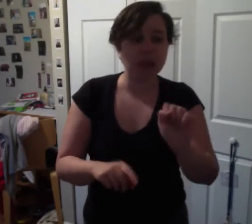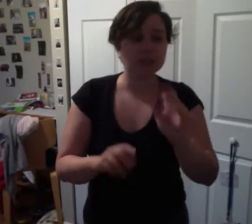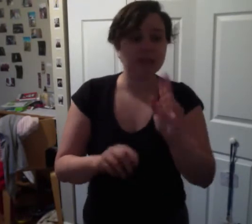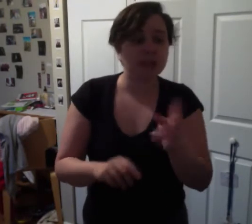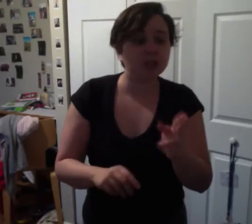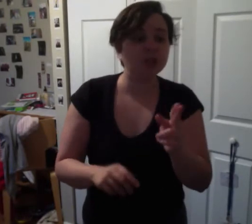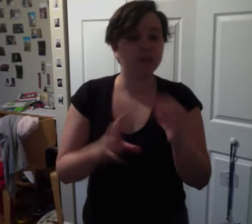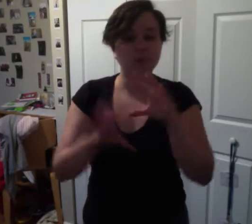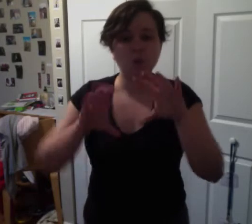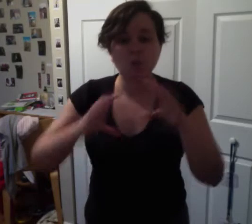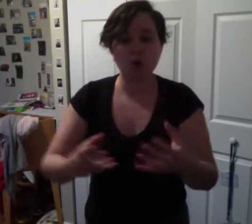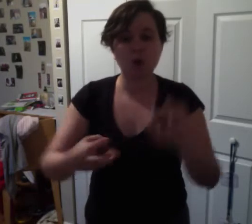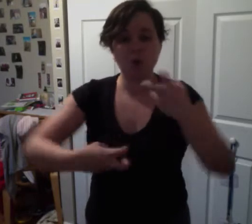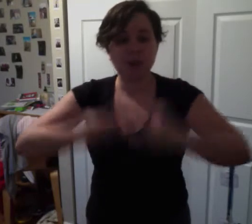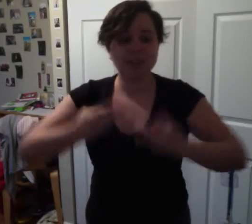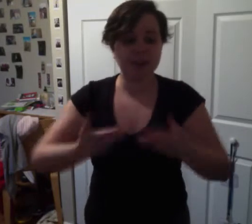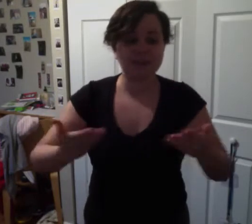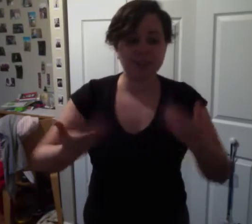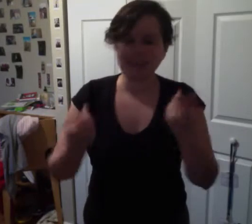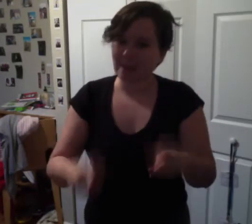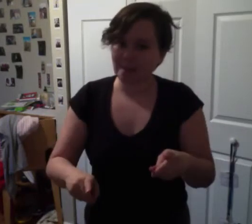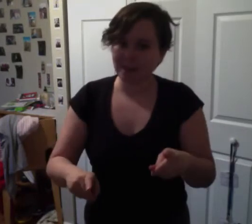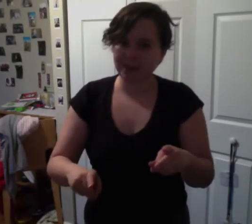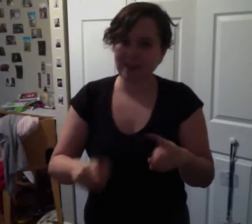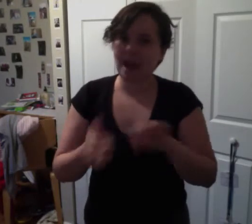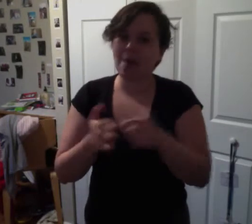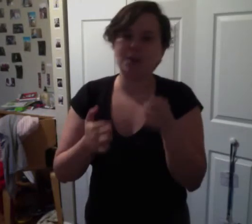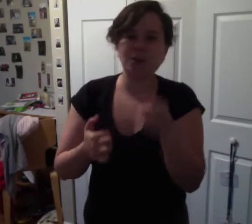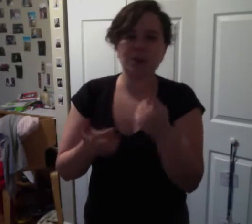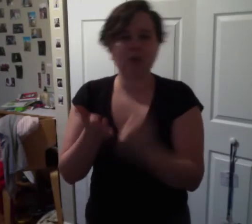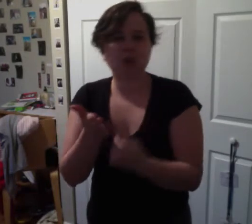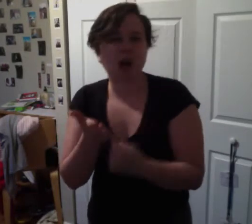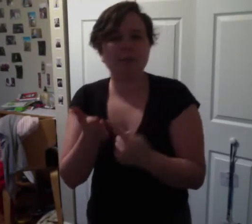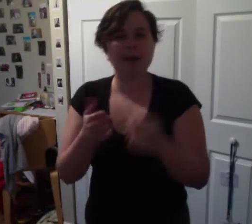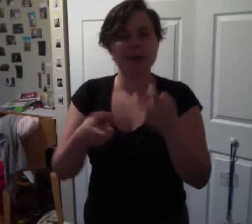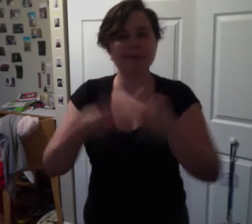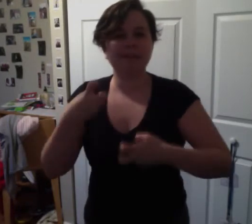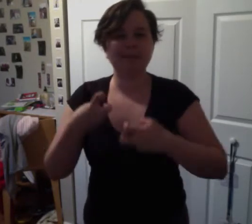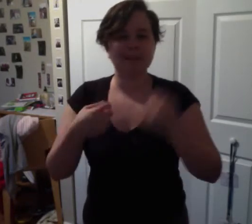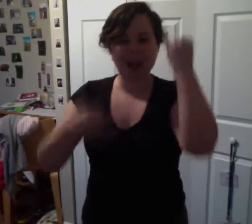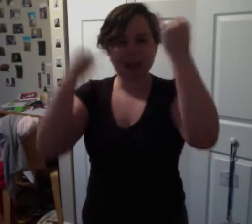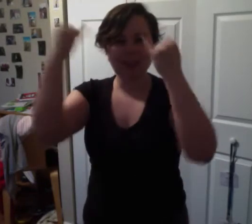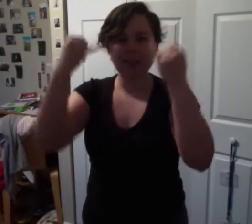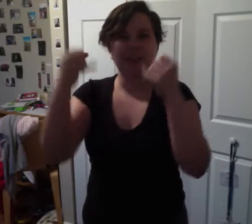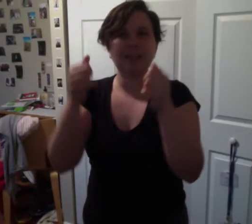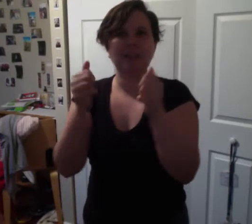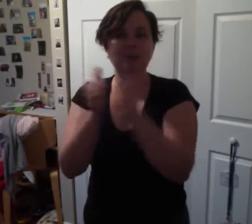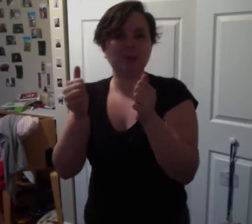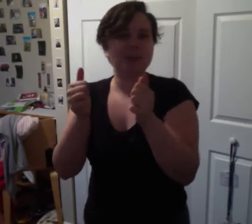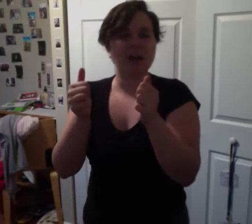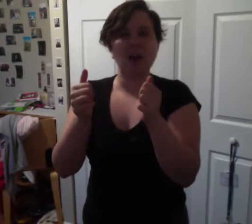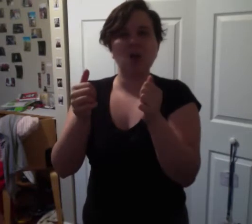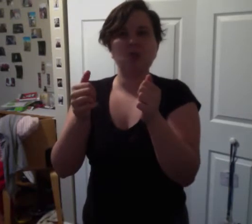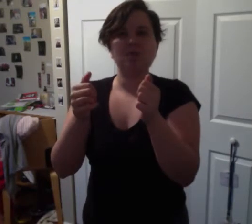happened. But how do you talk about tough ideas without separating people from that content? Could I